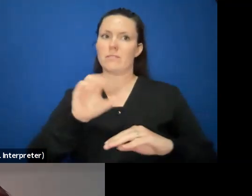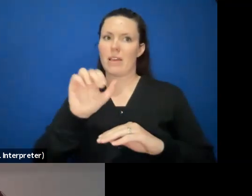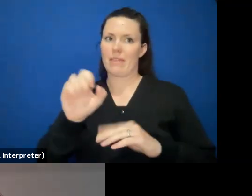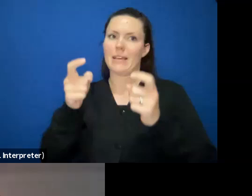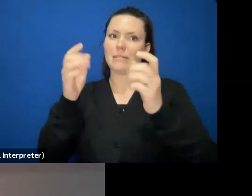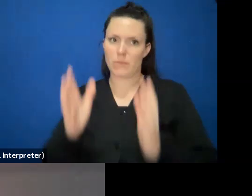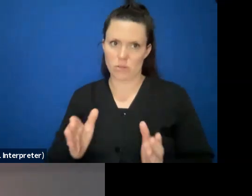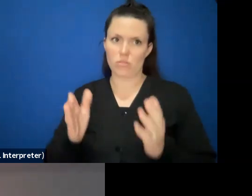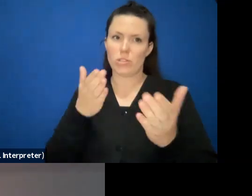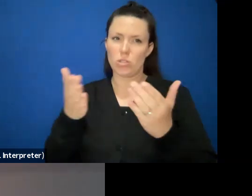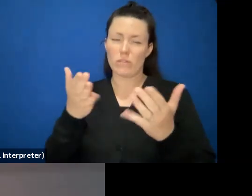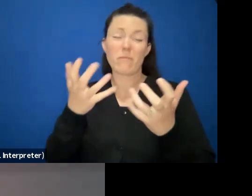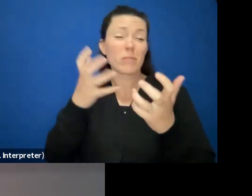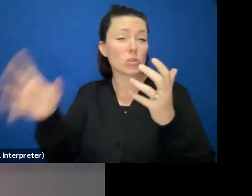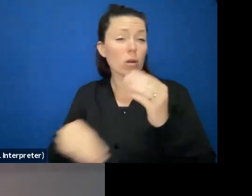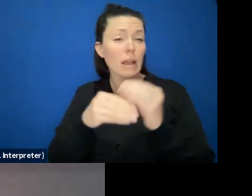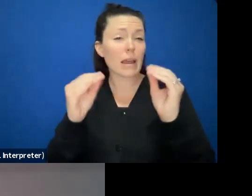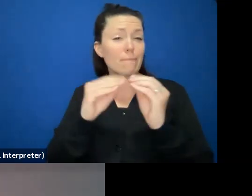not.